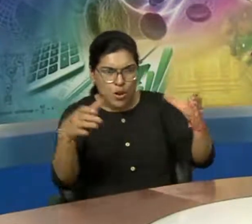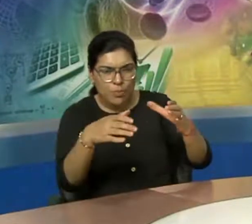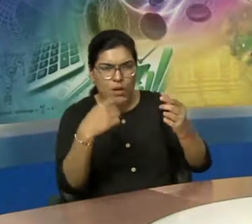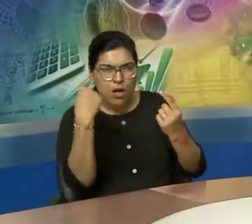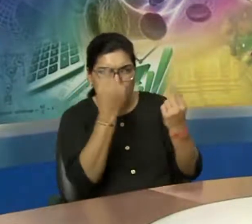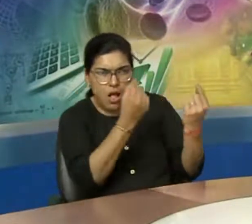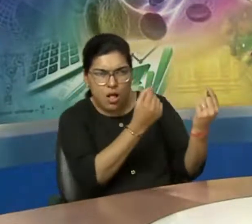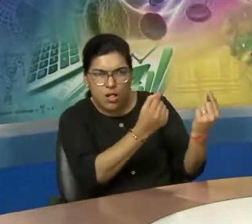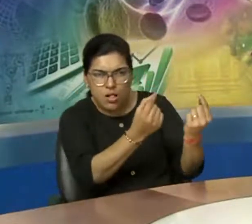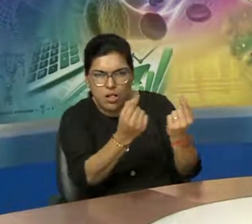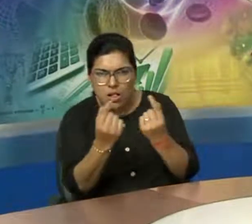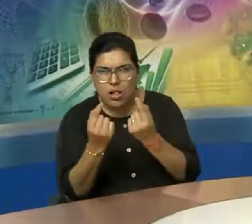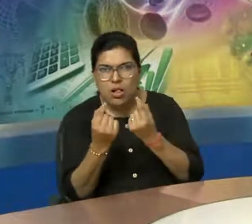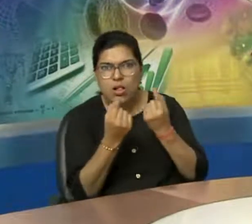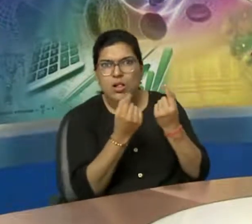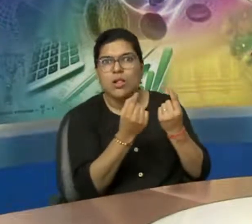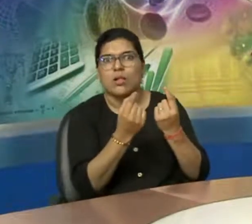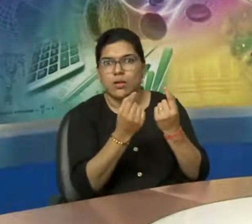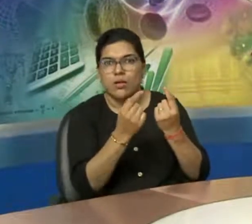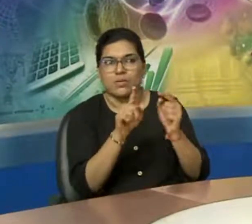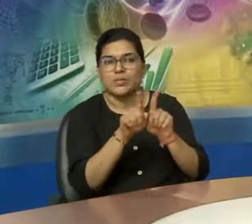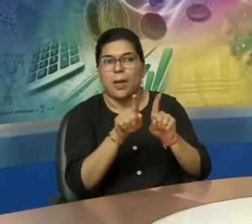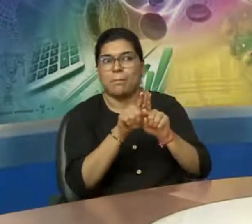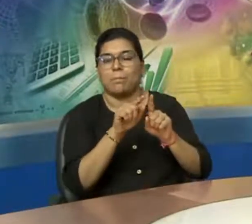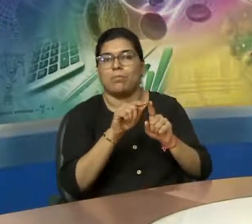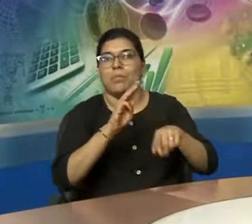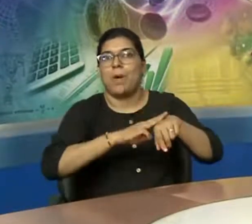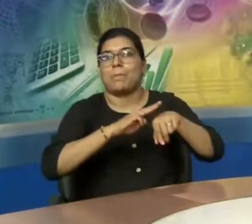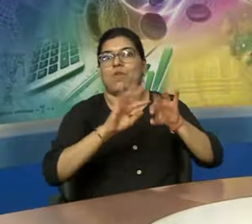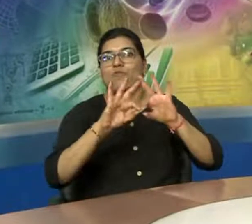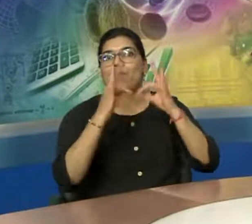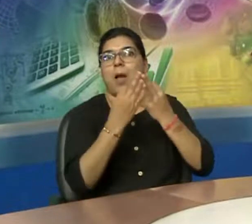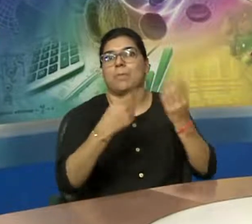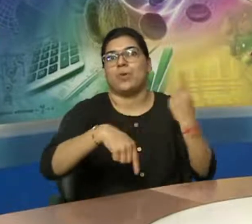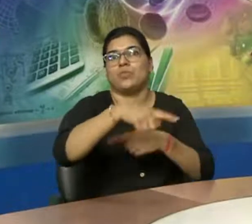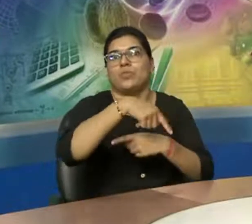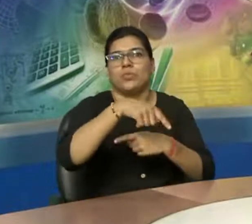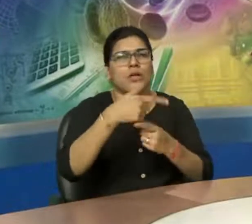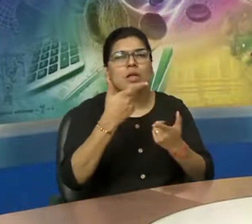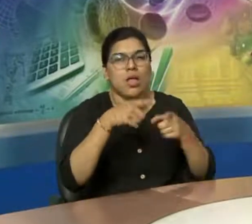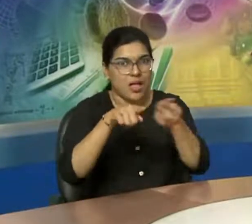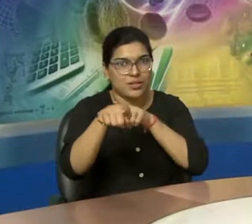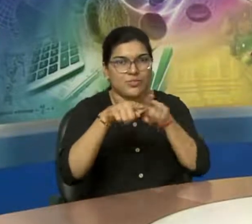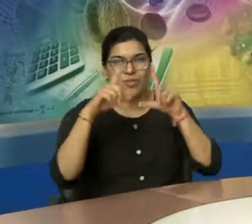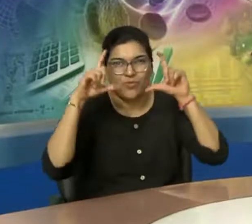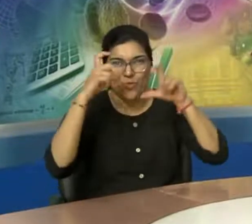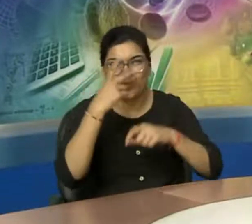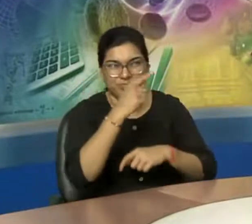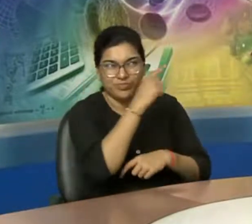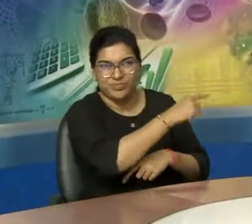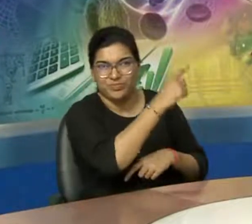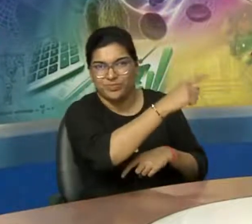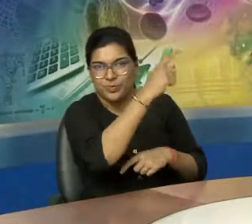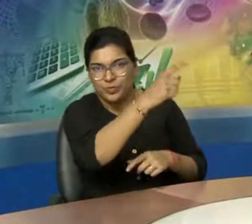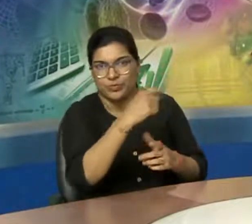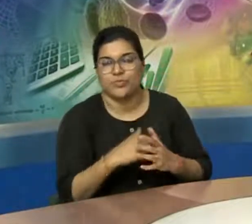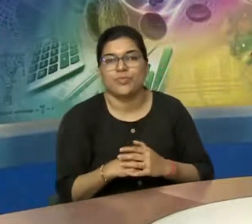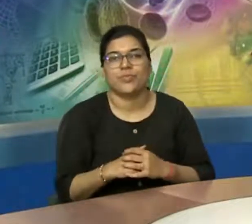A species is defined as a group of similar population of